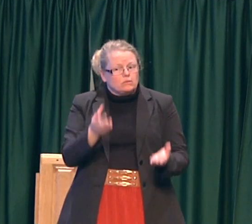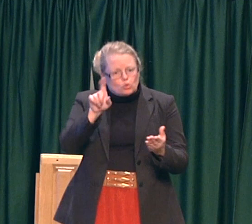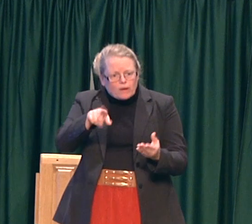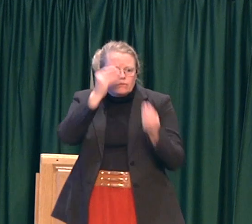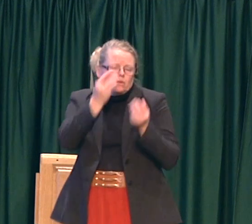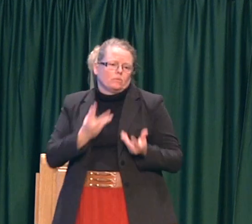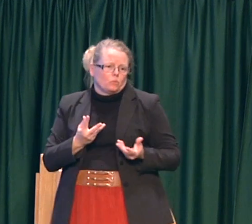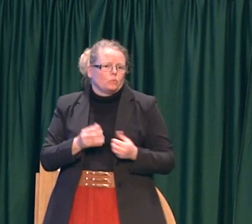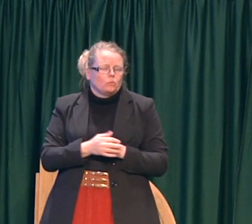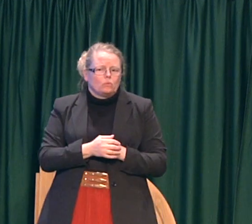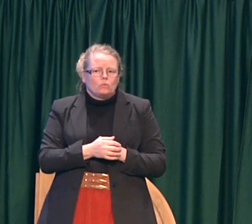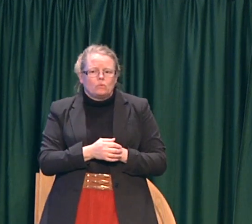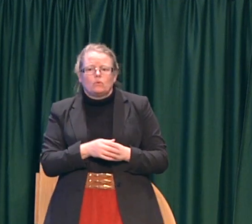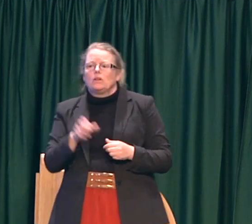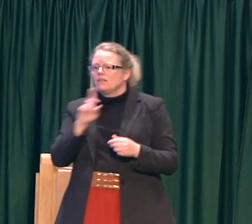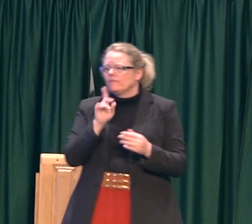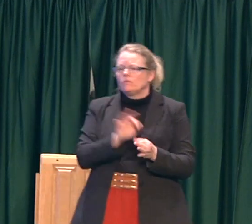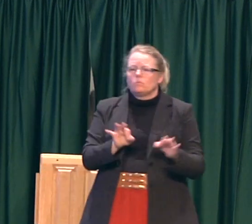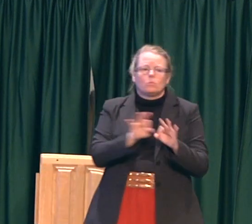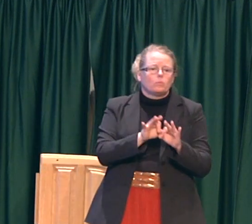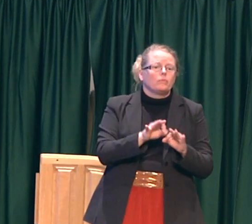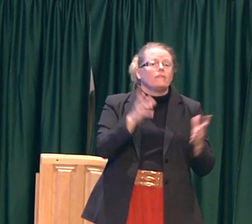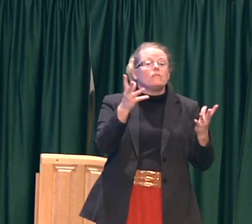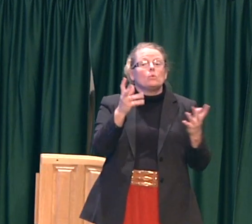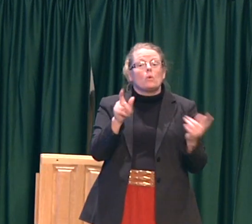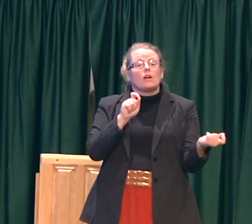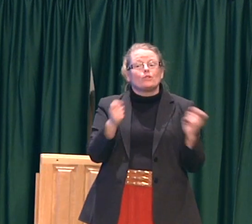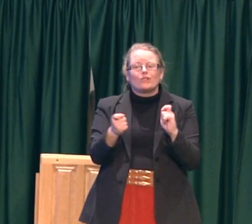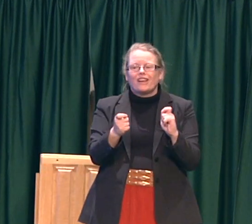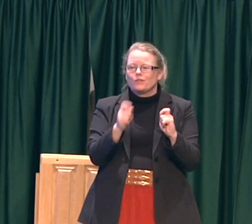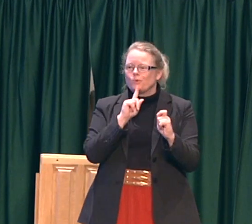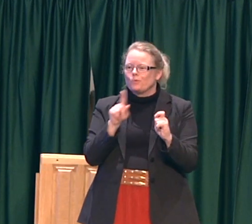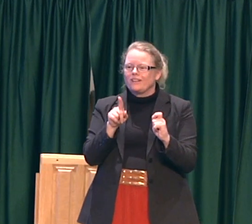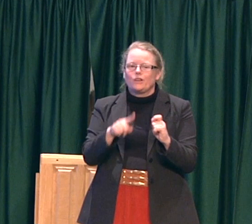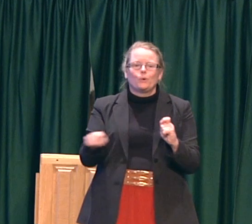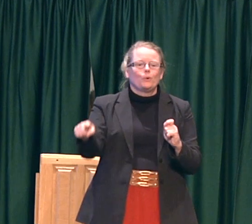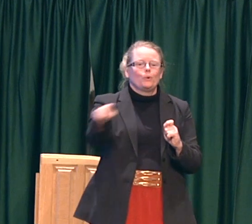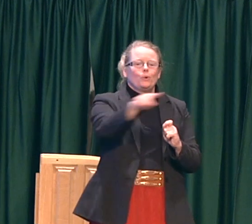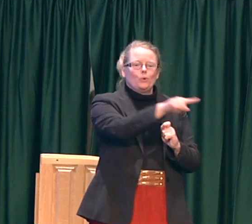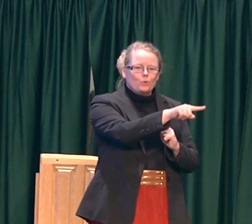improve. You have to let me know. It's really, really important. If you want change,